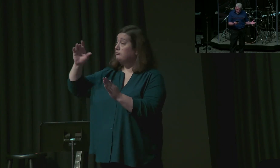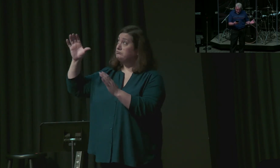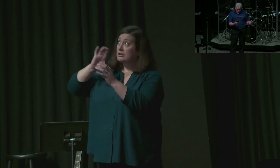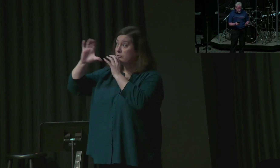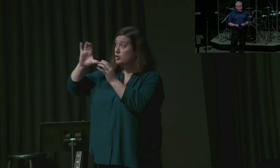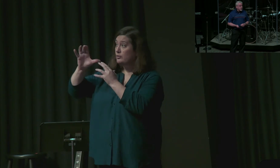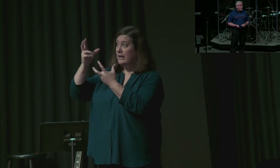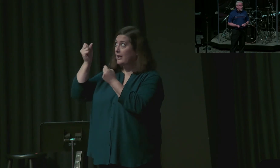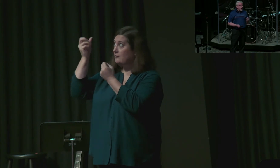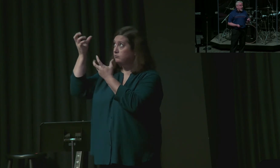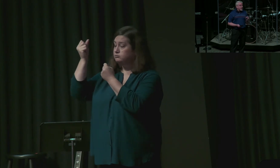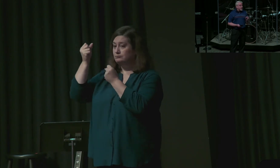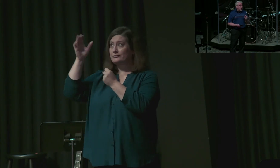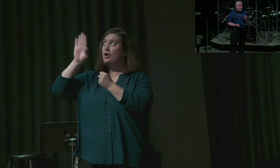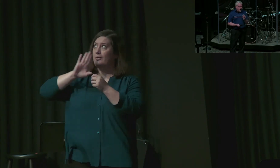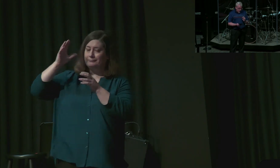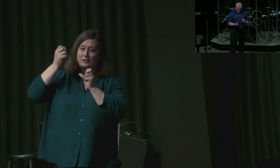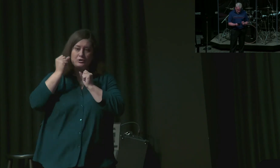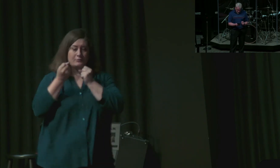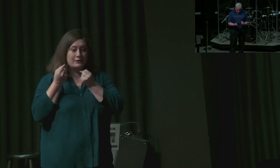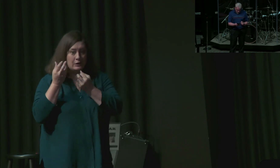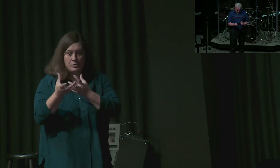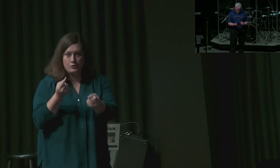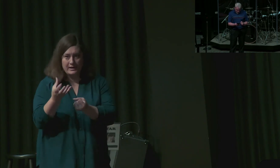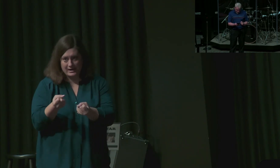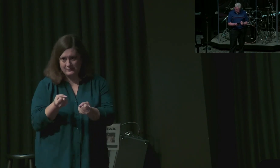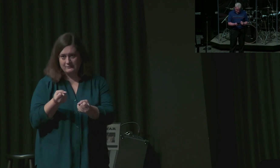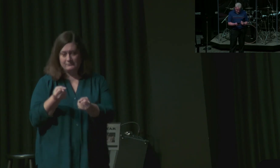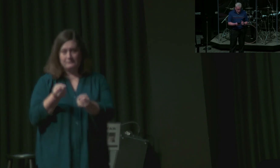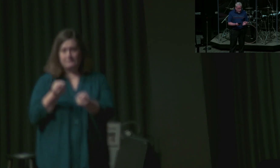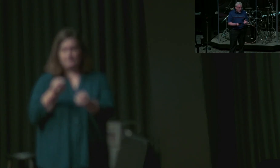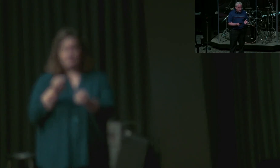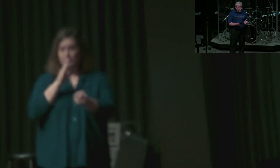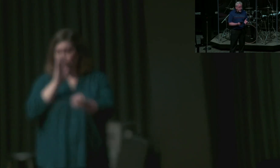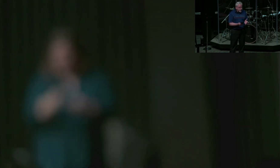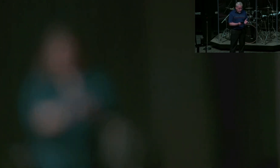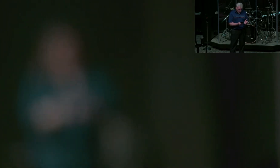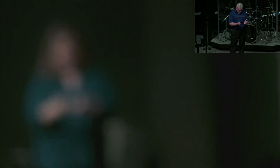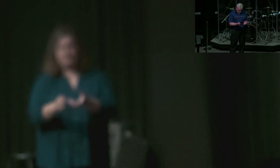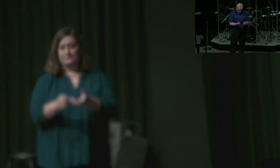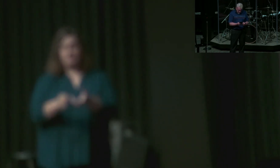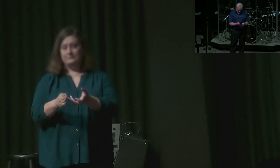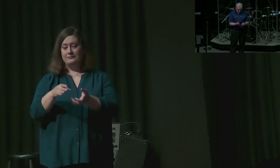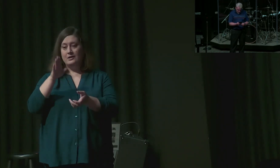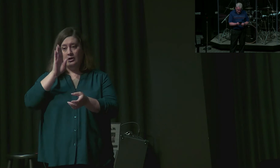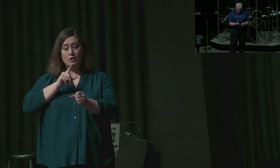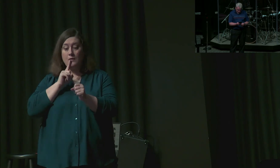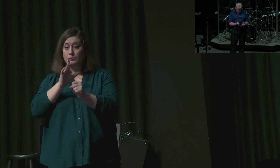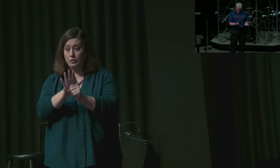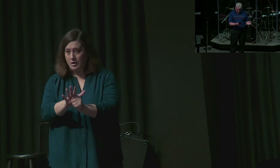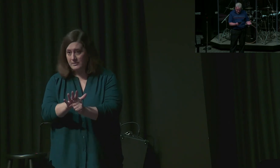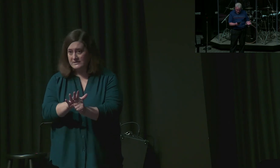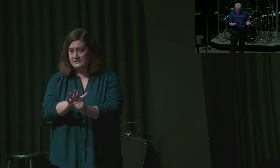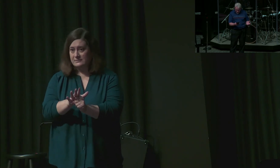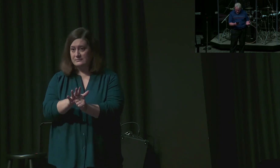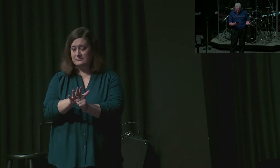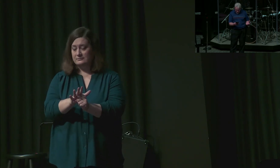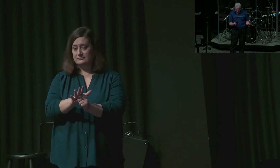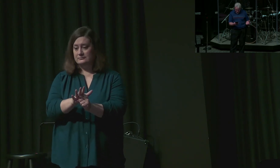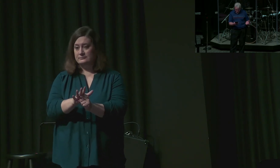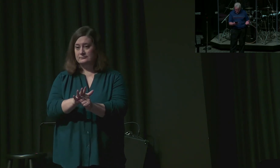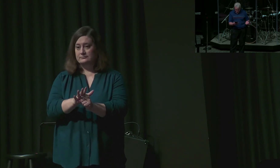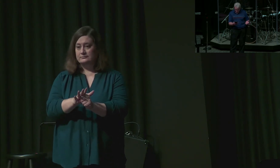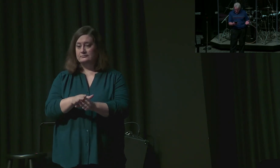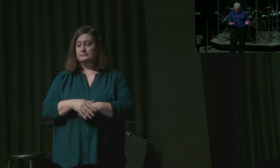in believing it, it was to be acted on as well. God had confirmed the covenant to Jacob, but in the context